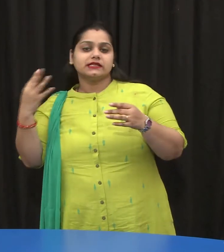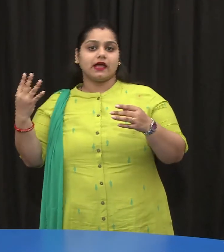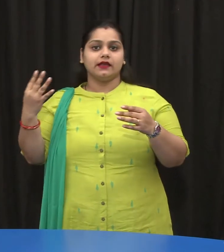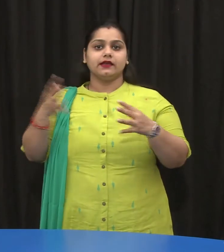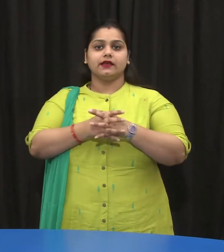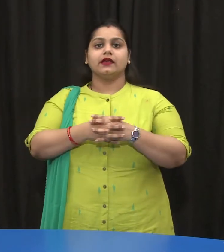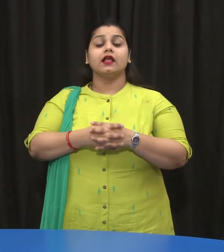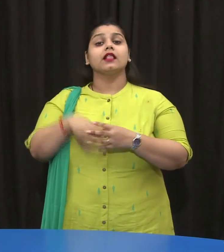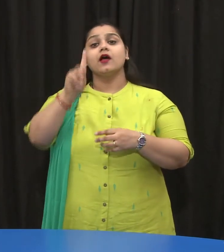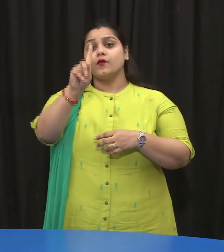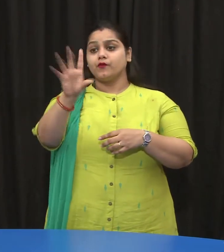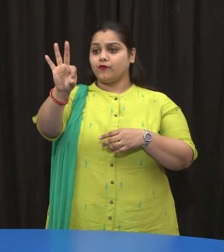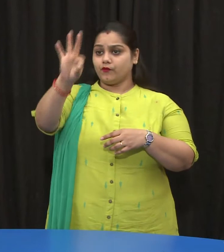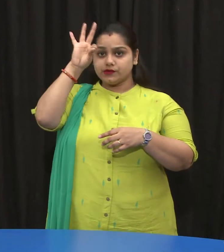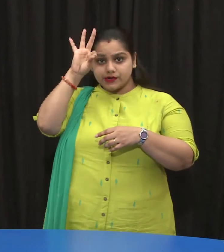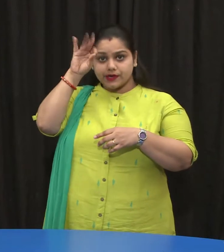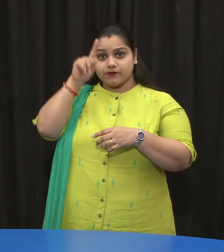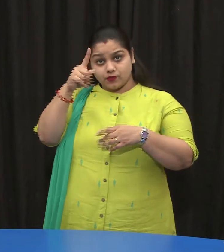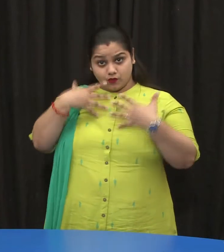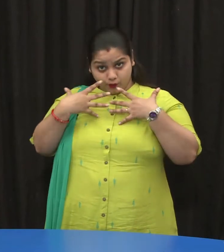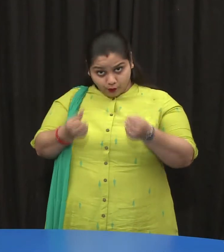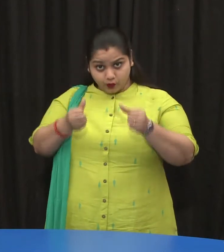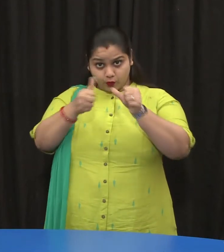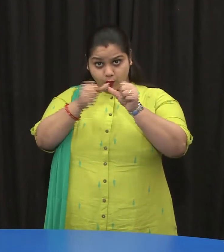Select the one you want to apply.